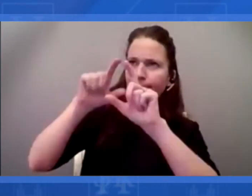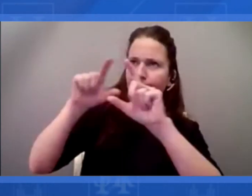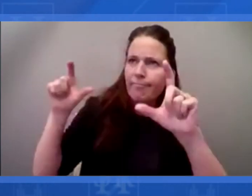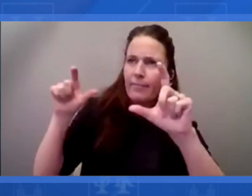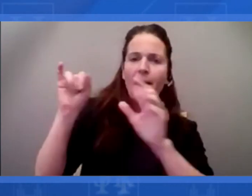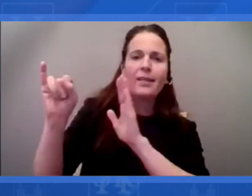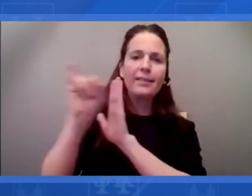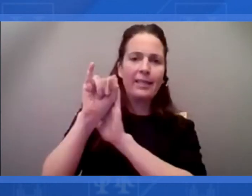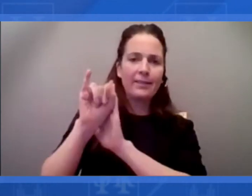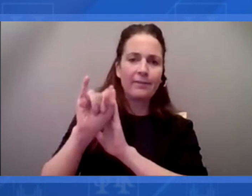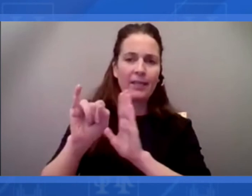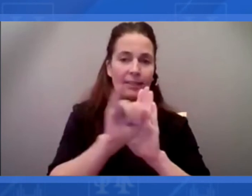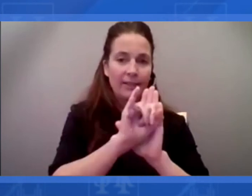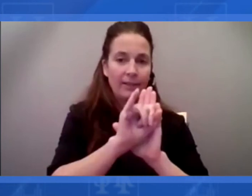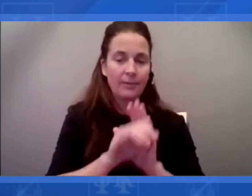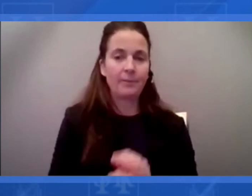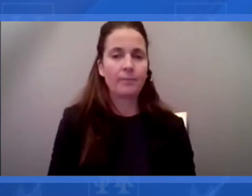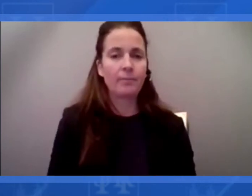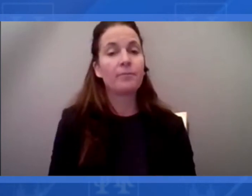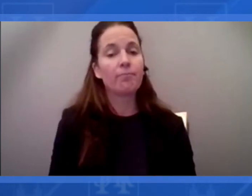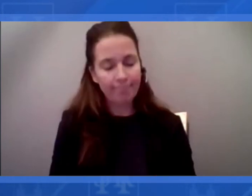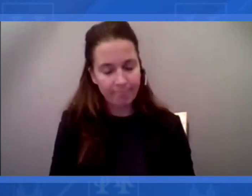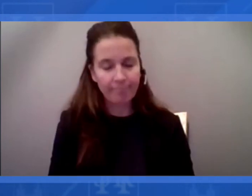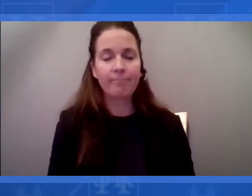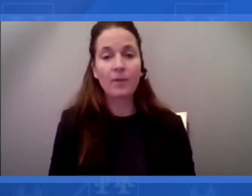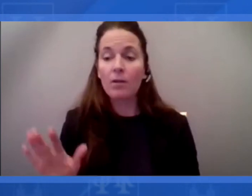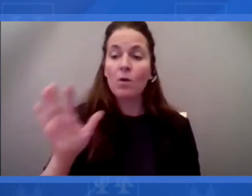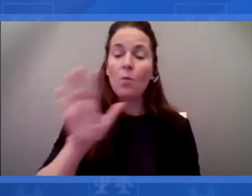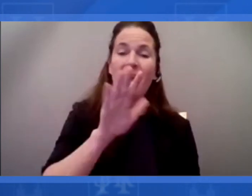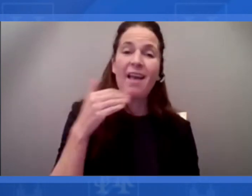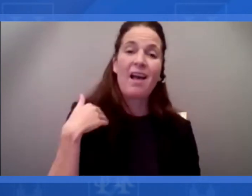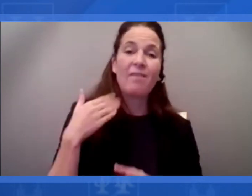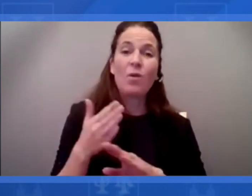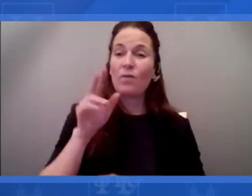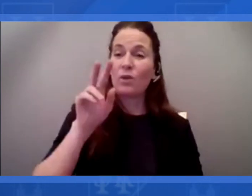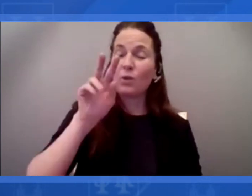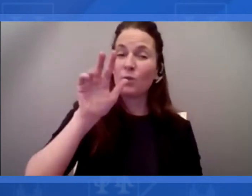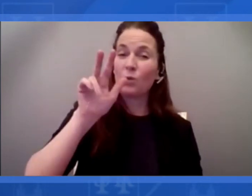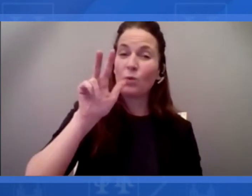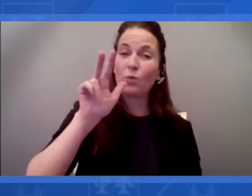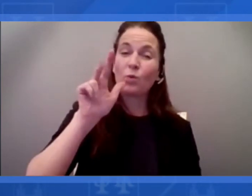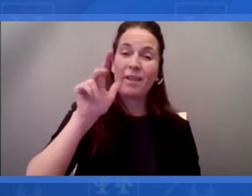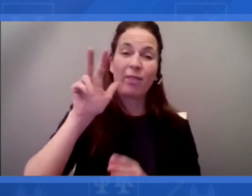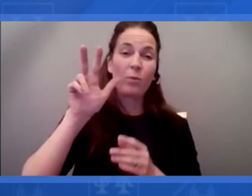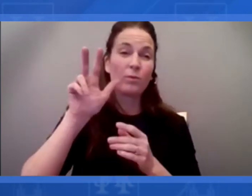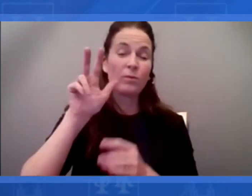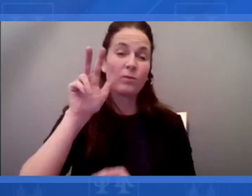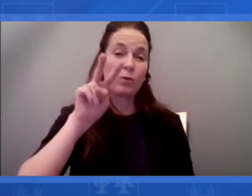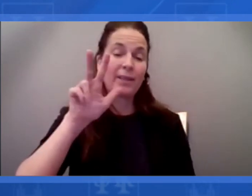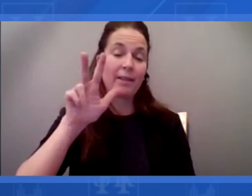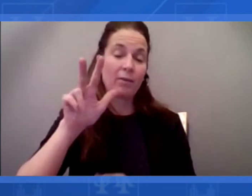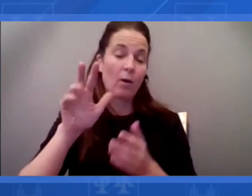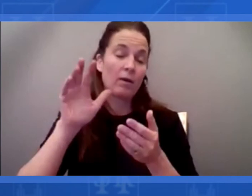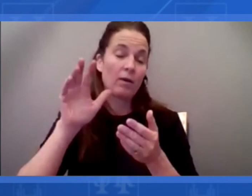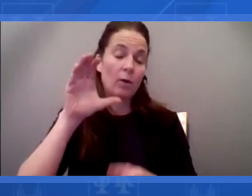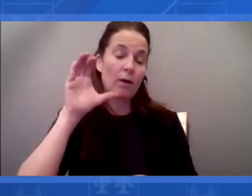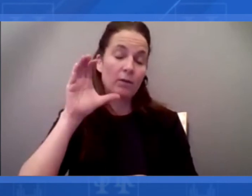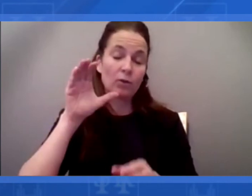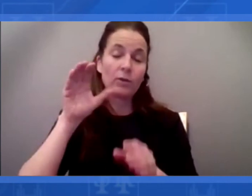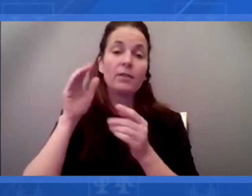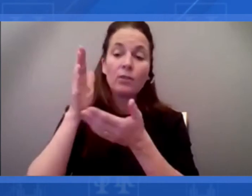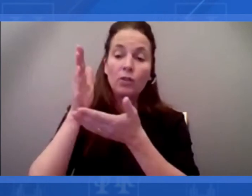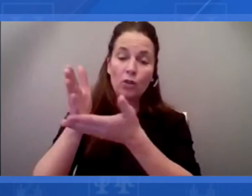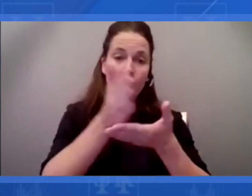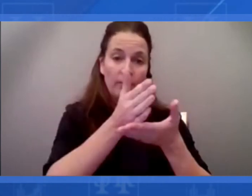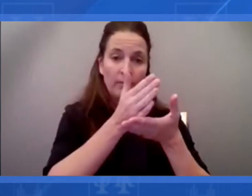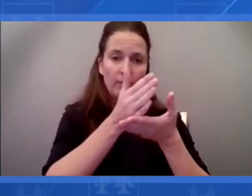2,300 stops across our network, and almost 70% of those will be AODA compliant by